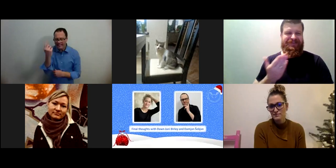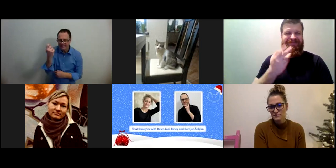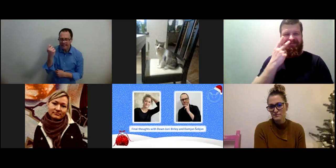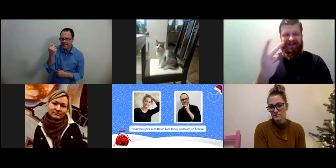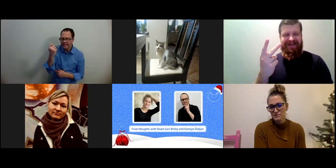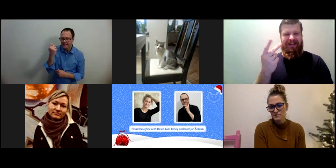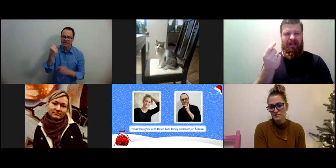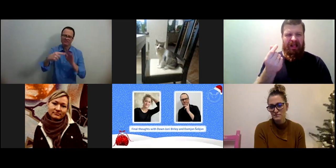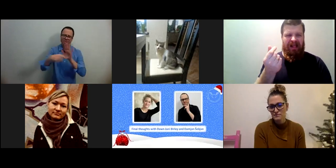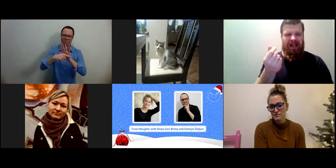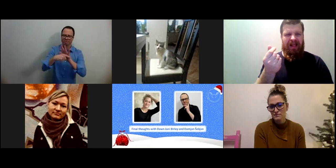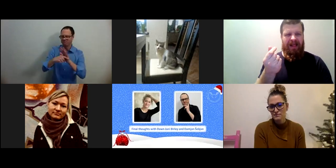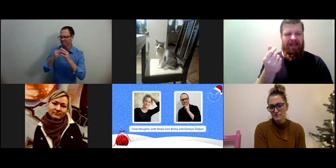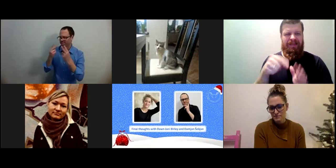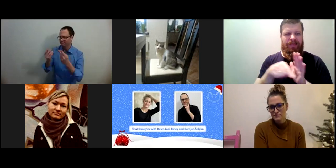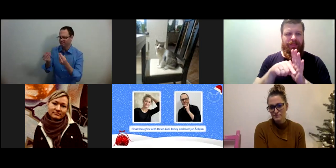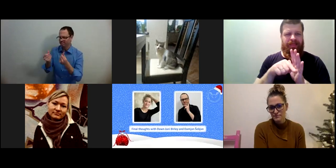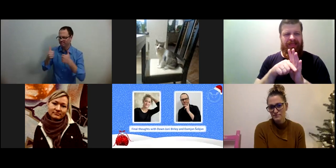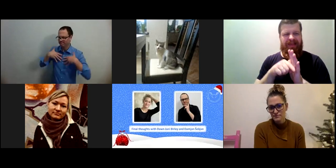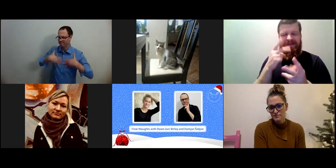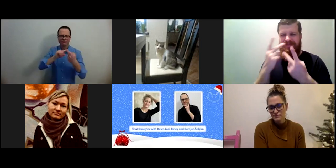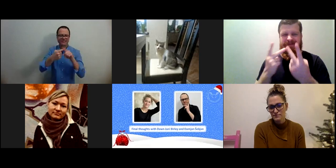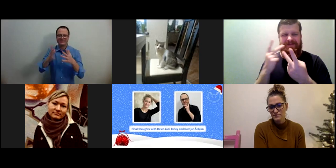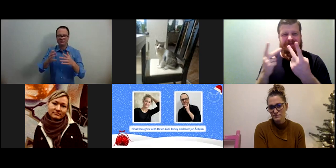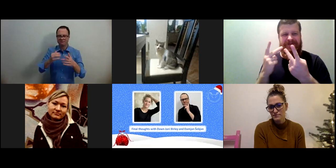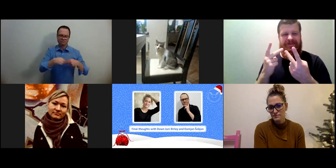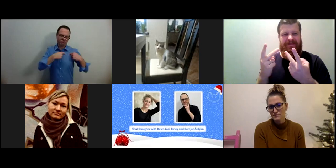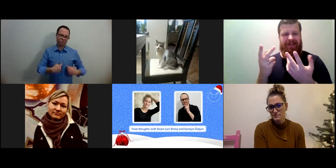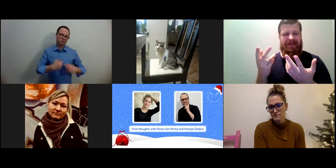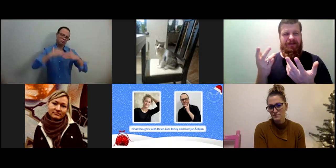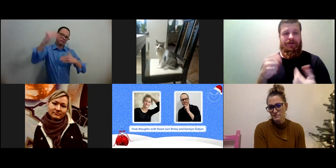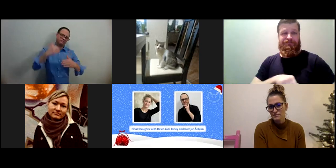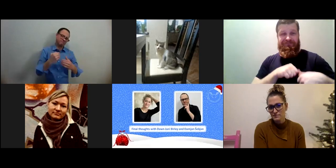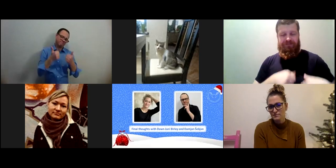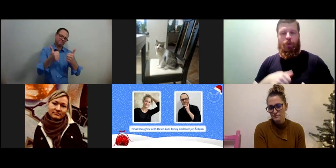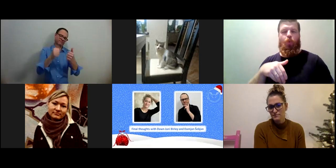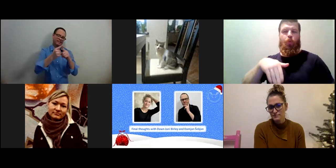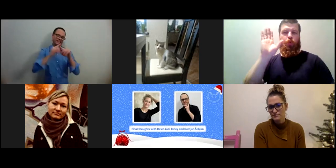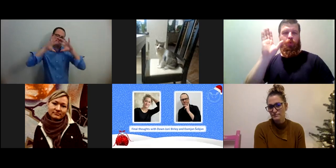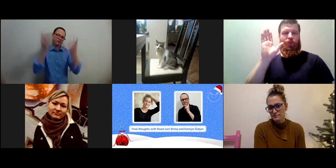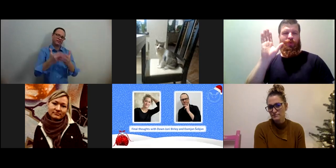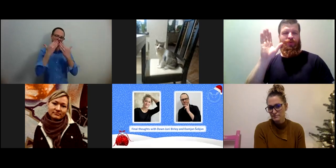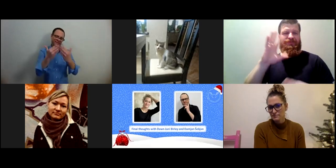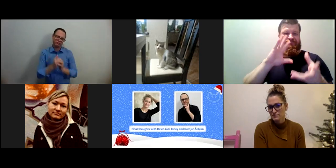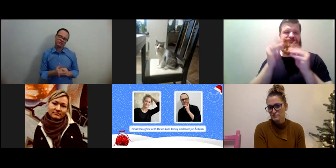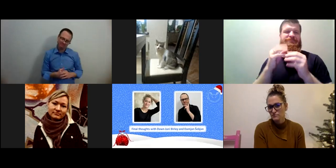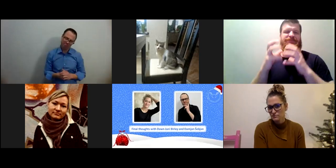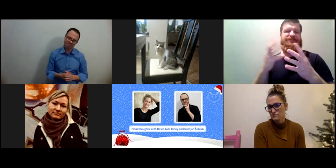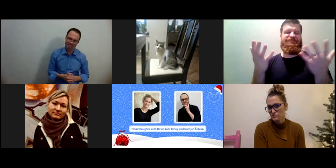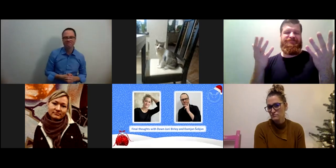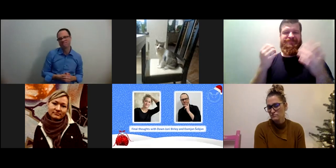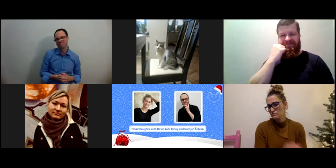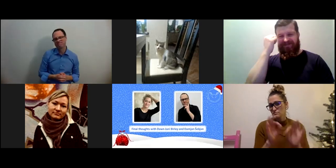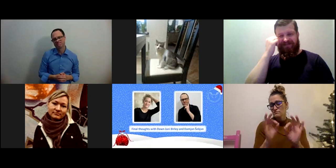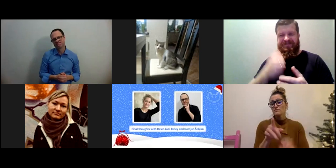to be in touch with all the presenters, all the interpreters. The only thing I